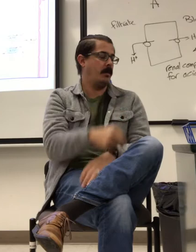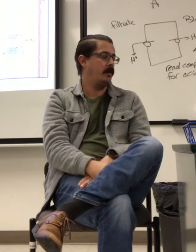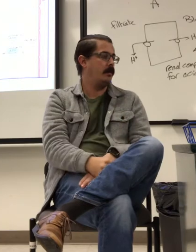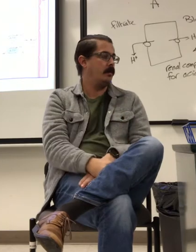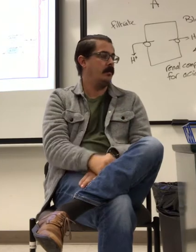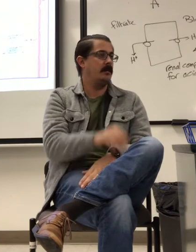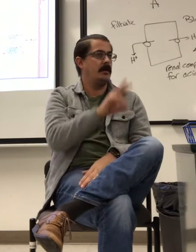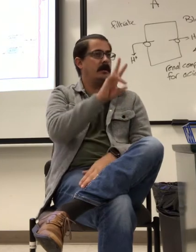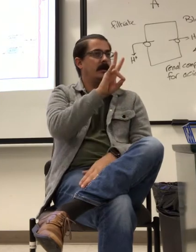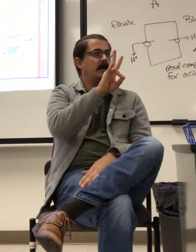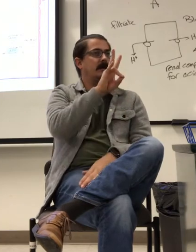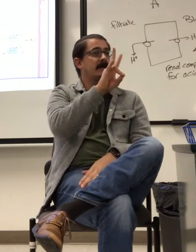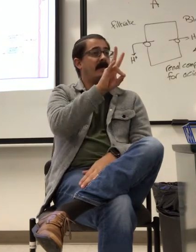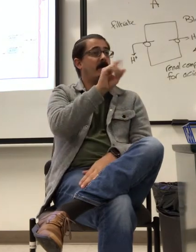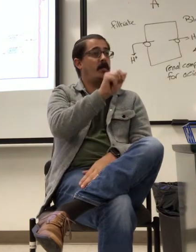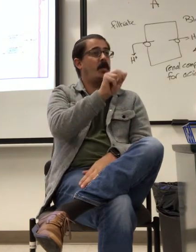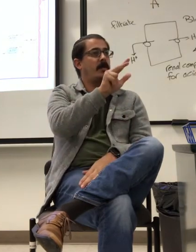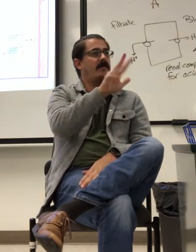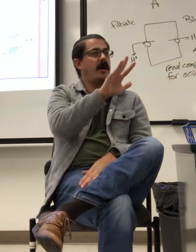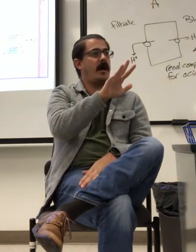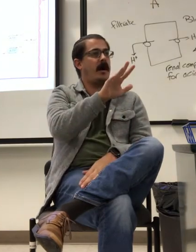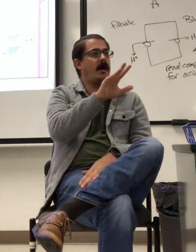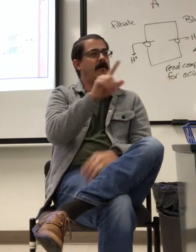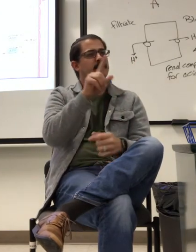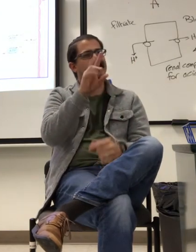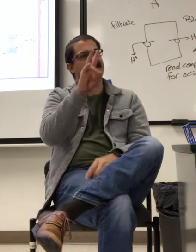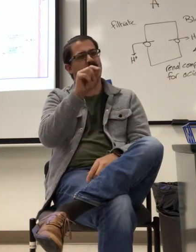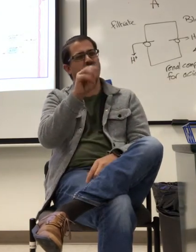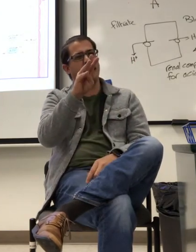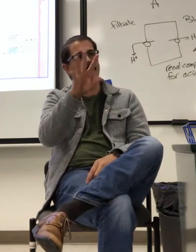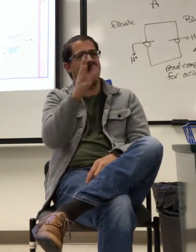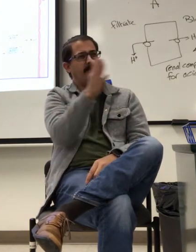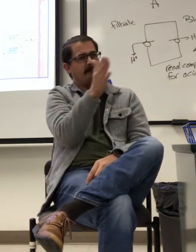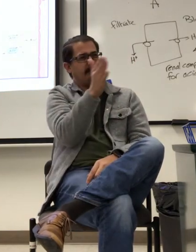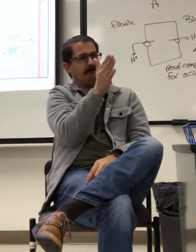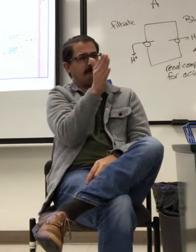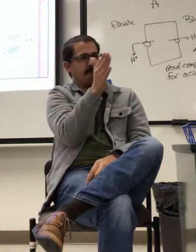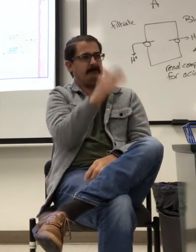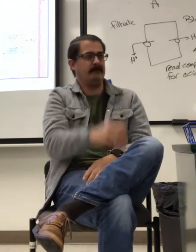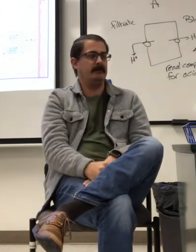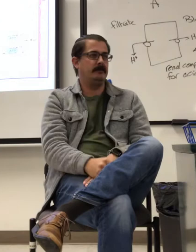it's 7.35, 7.45, you want to kind of keep it within there.